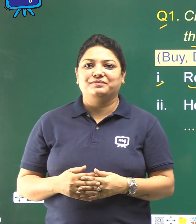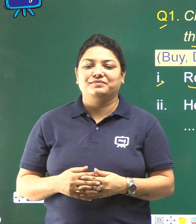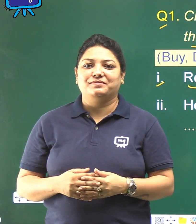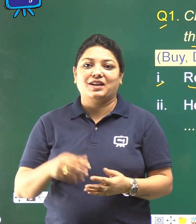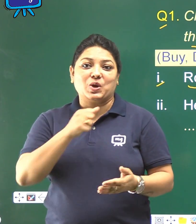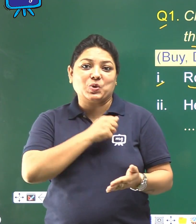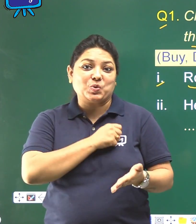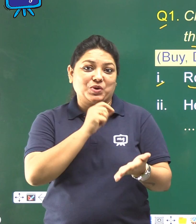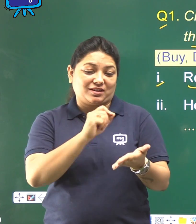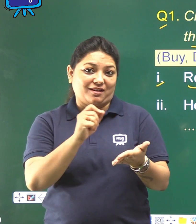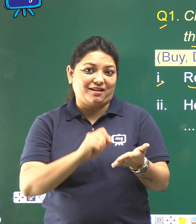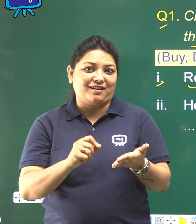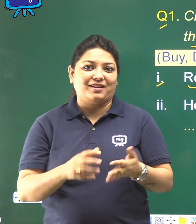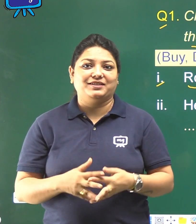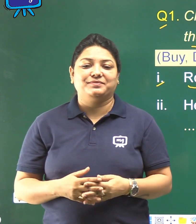So we shall write